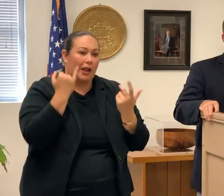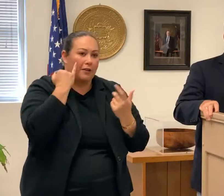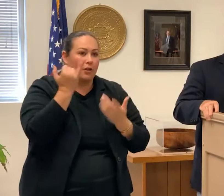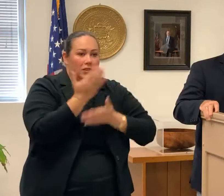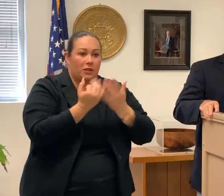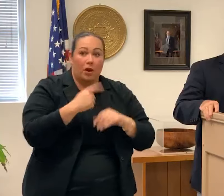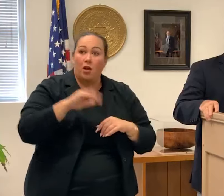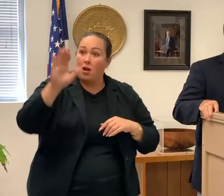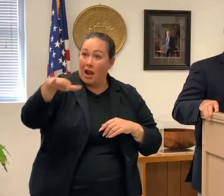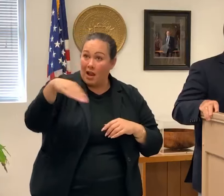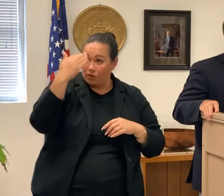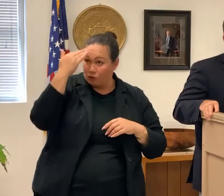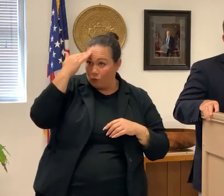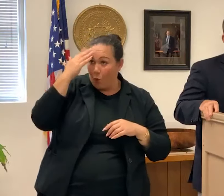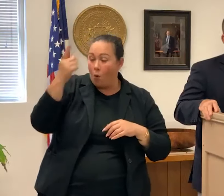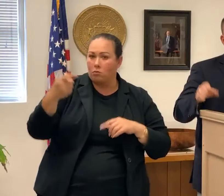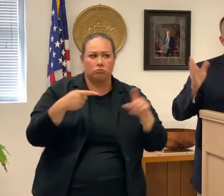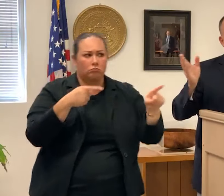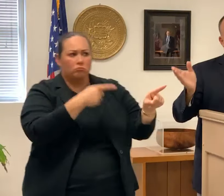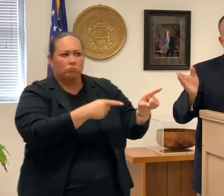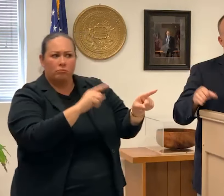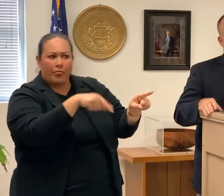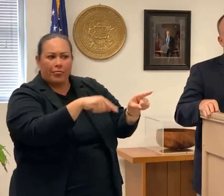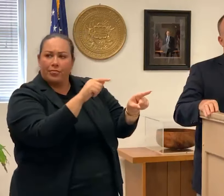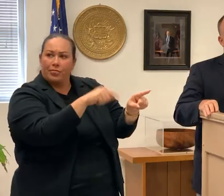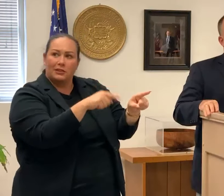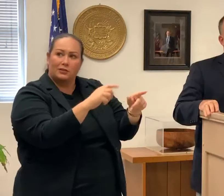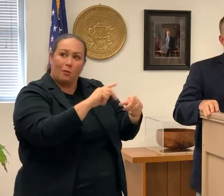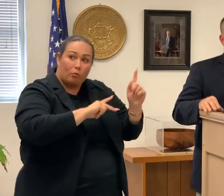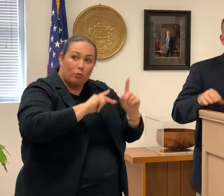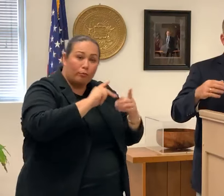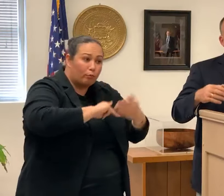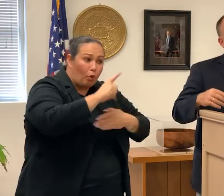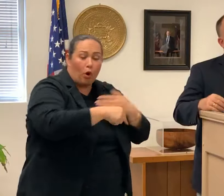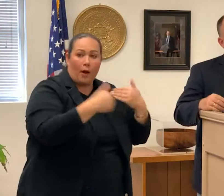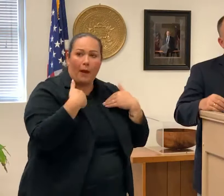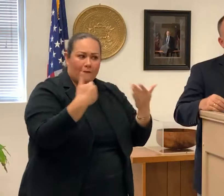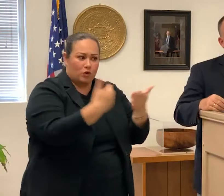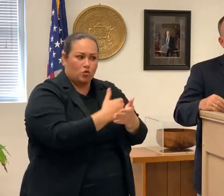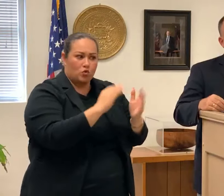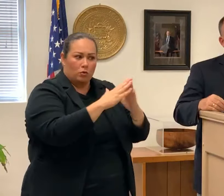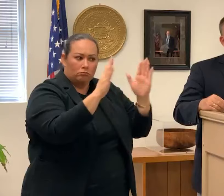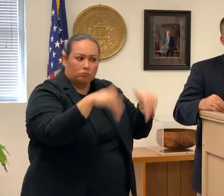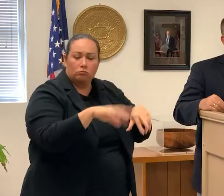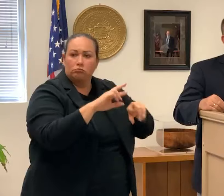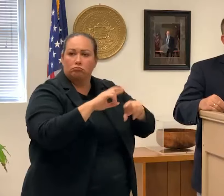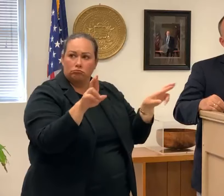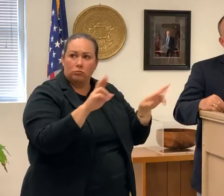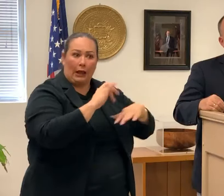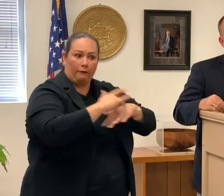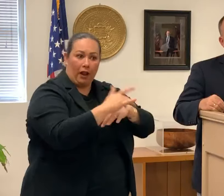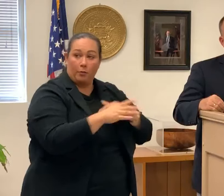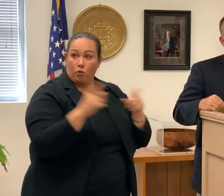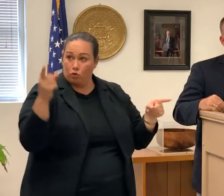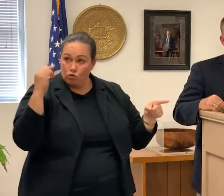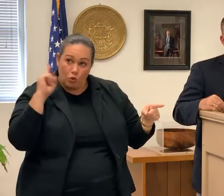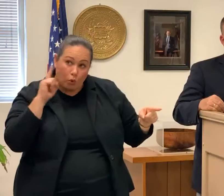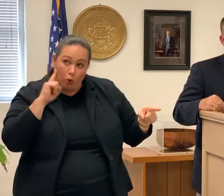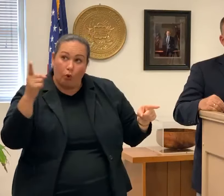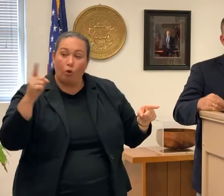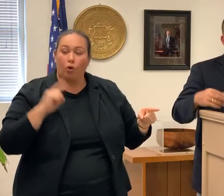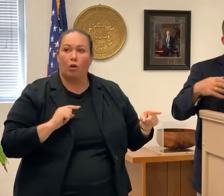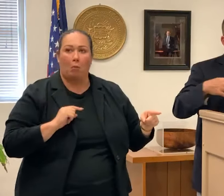available that we will rent through Bob's program or the mayor's program. I mean, it's communication at this point, but I don't want people to